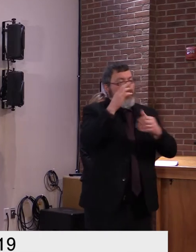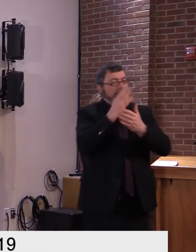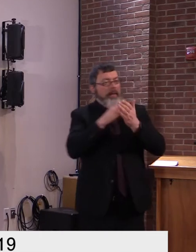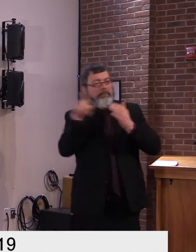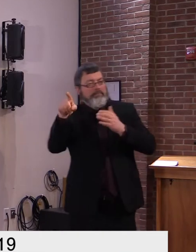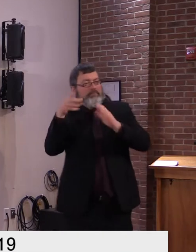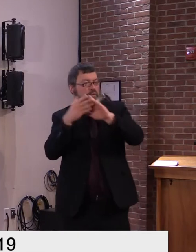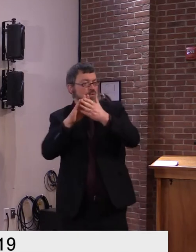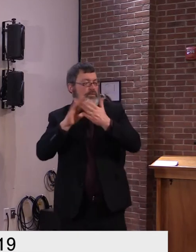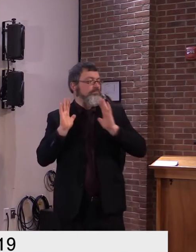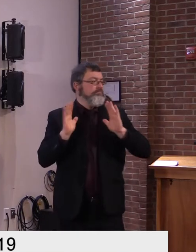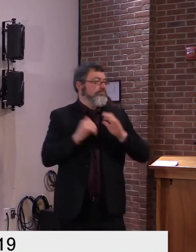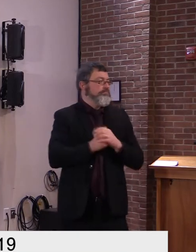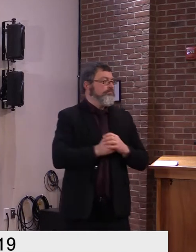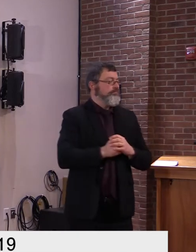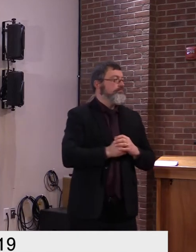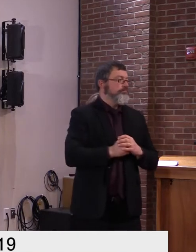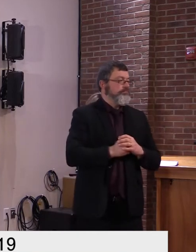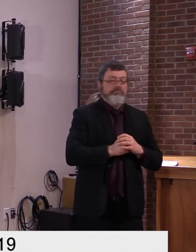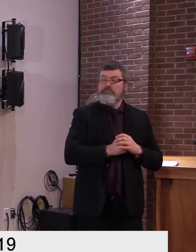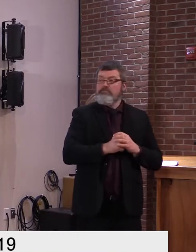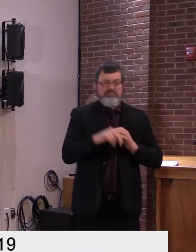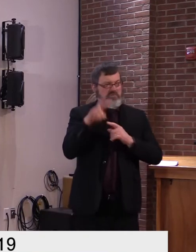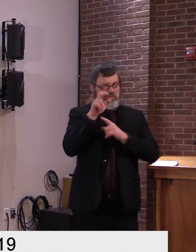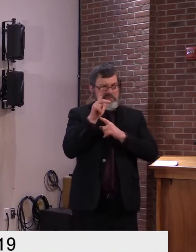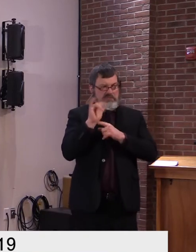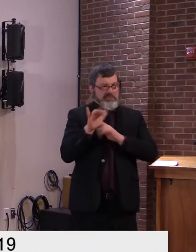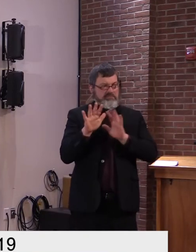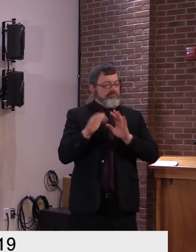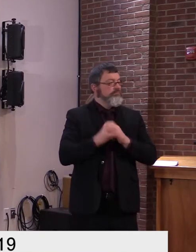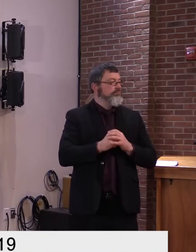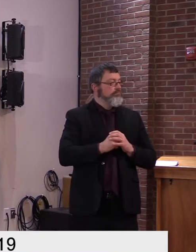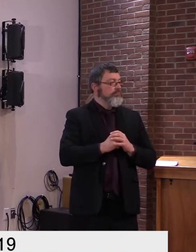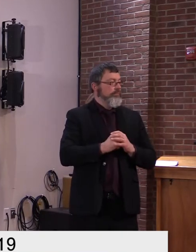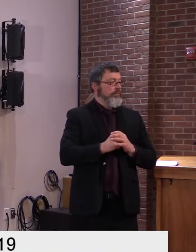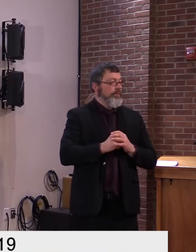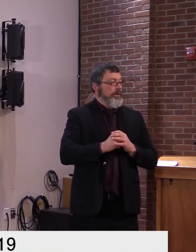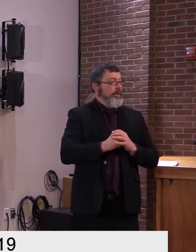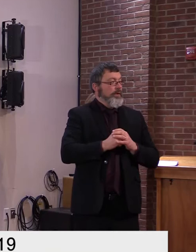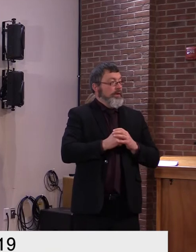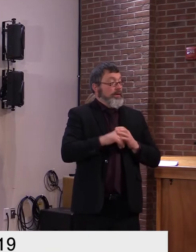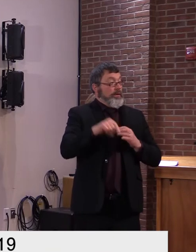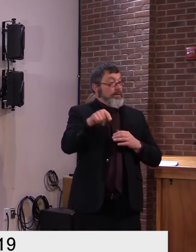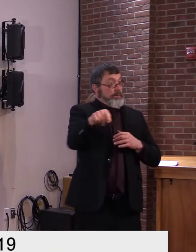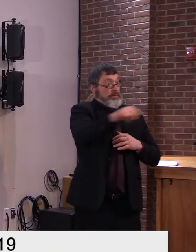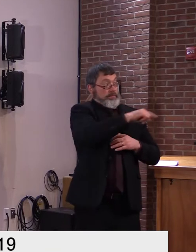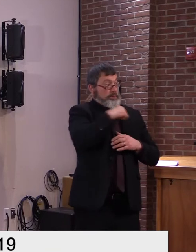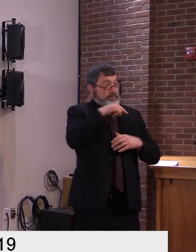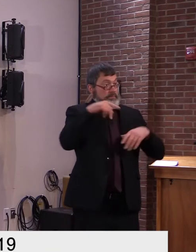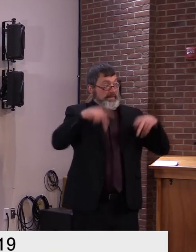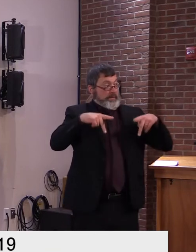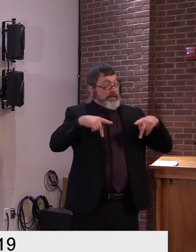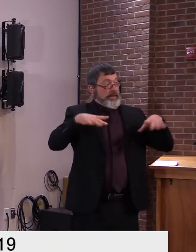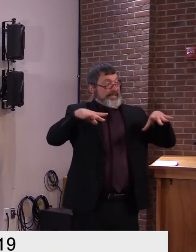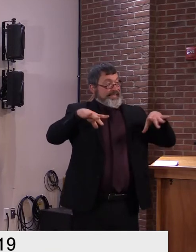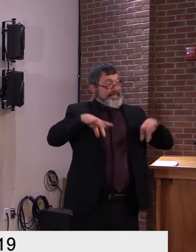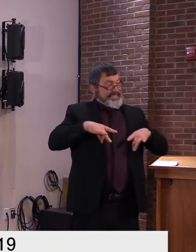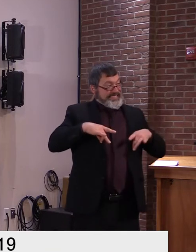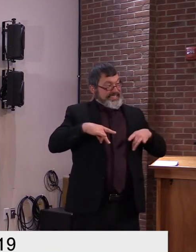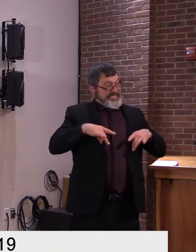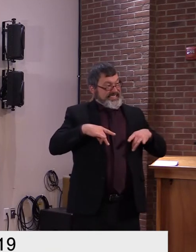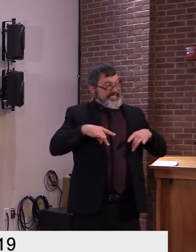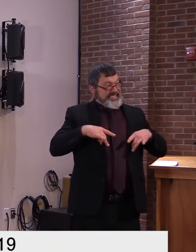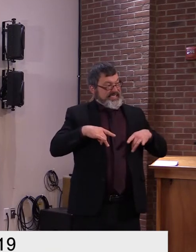be characterized by people who were in public-facing situations by virtue of their work at the